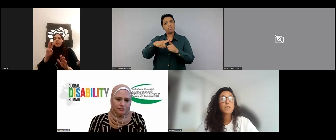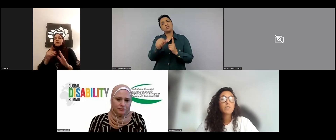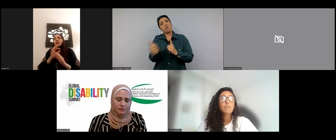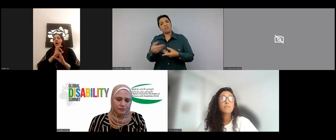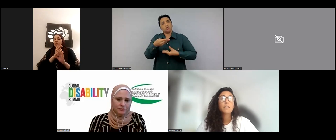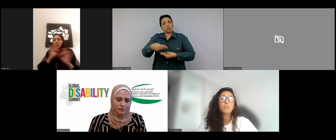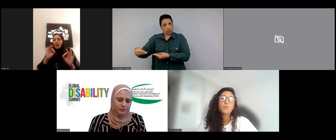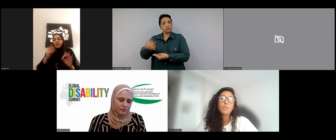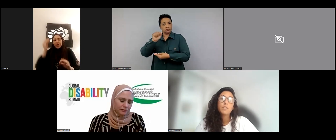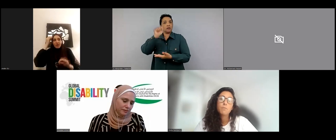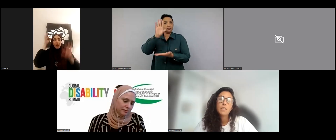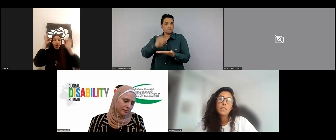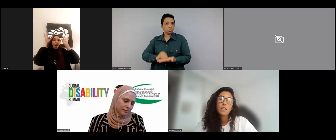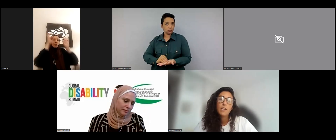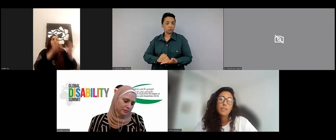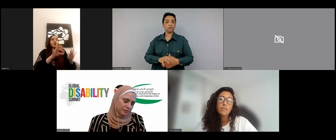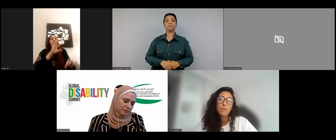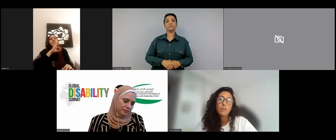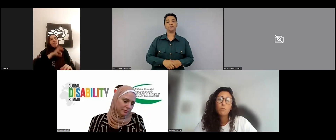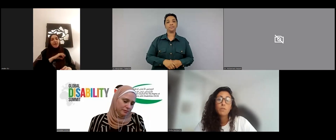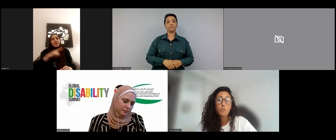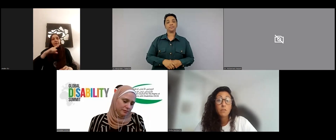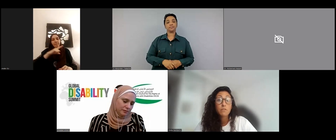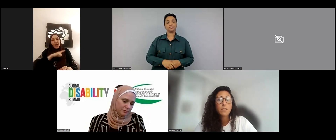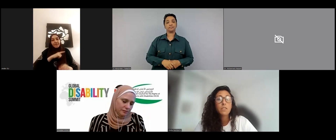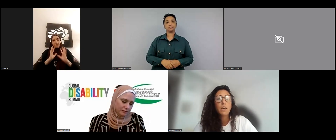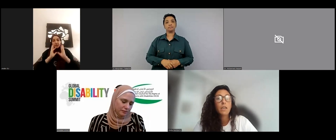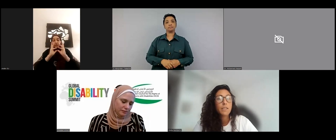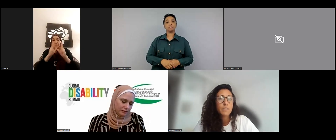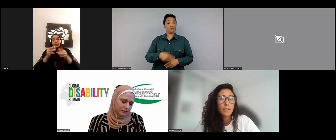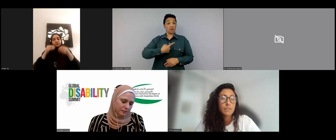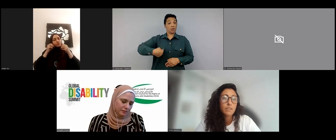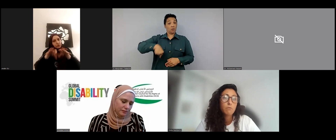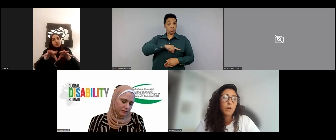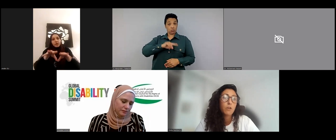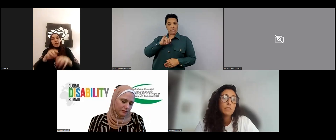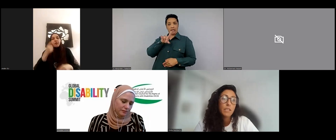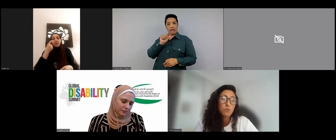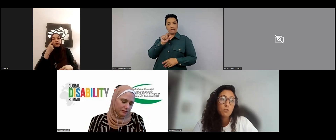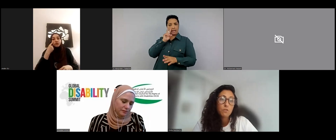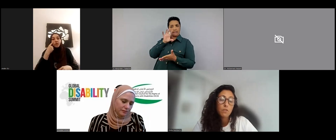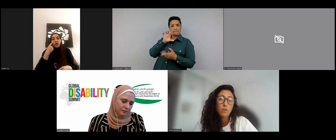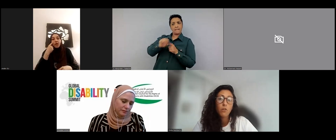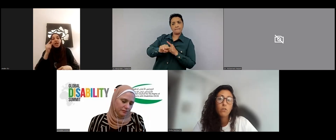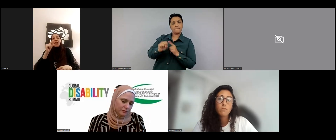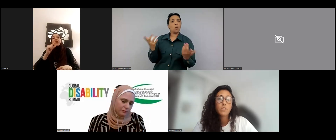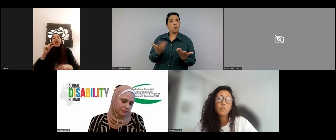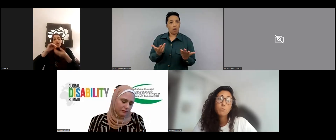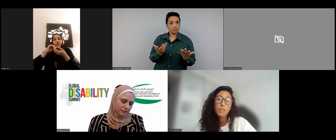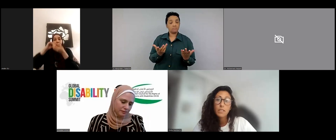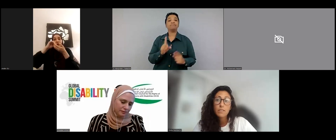What the International Disability Alliance observed is that the recommendations